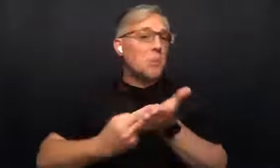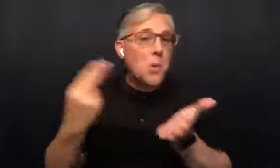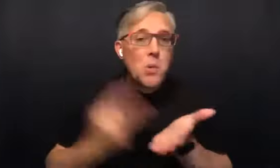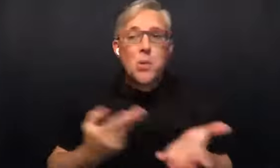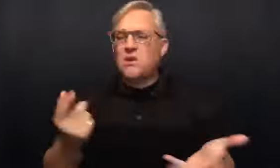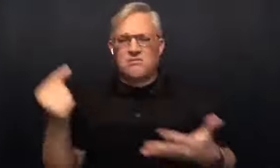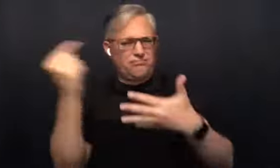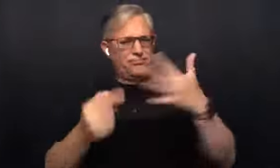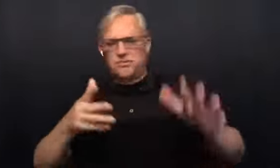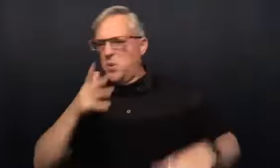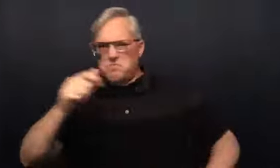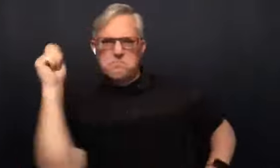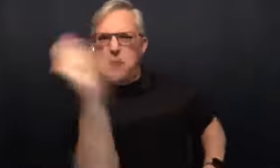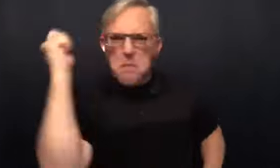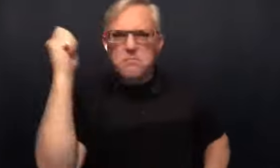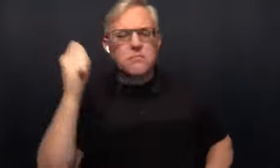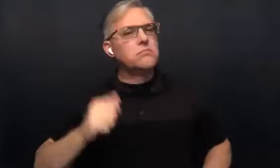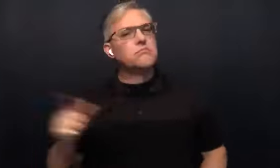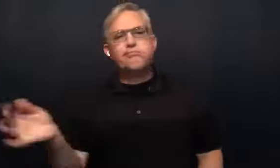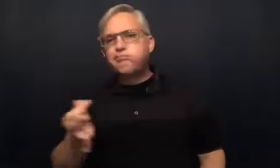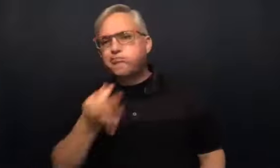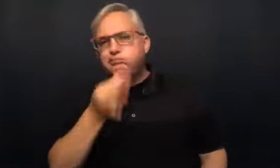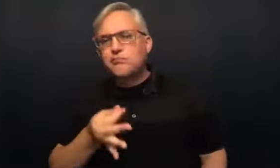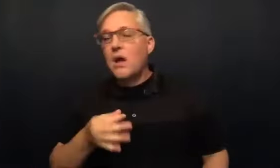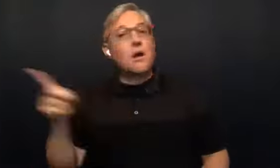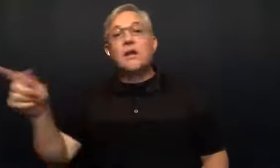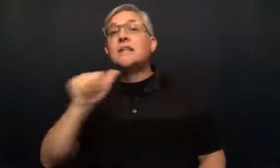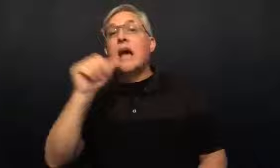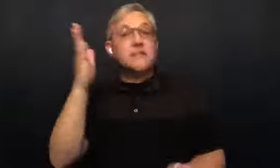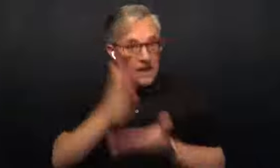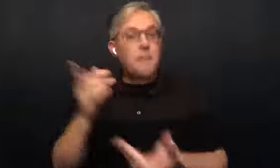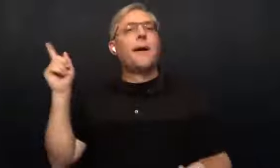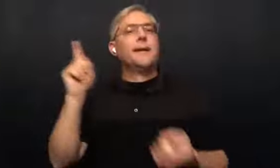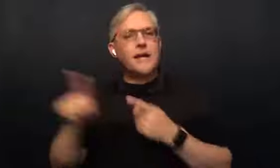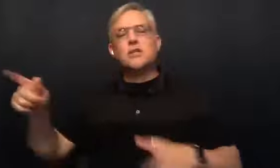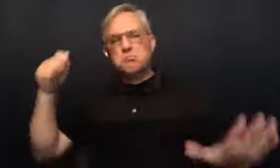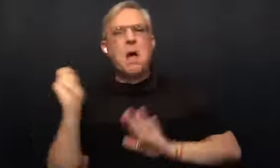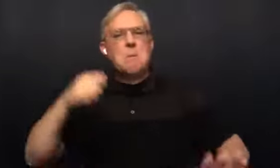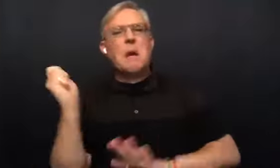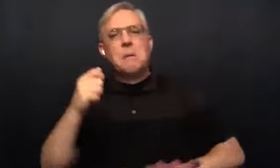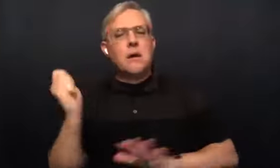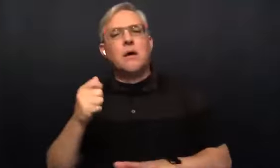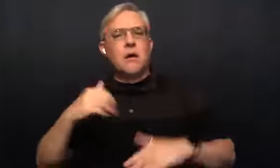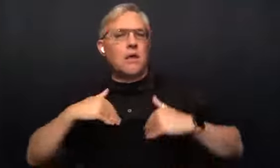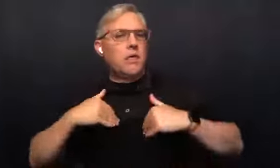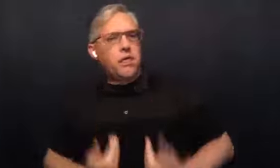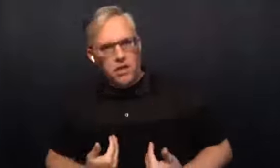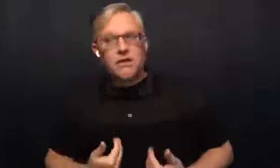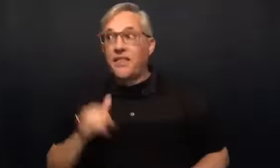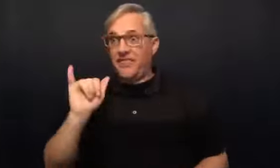with whatever she could get her hands on, and that wouldn't stop until she got tired. And so that very much is the family disease of alcoholism. In this